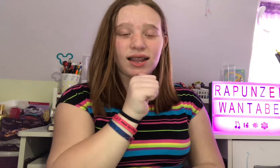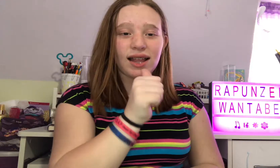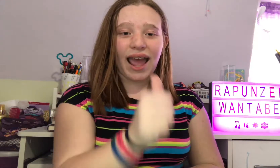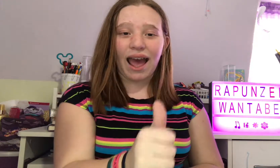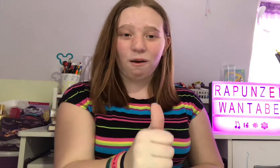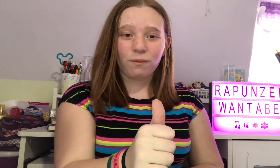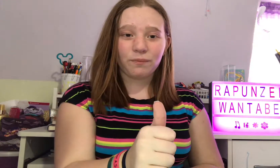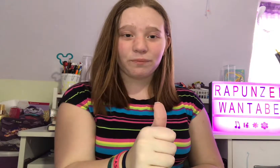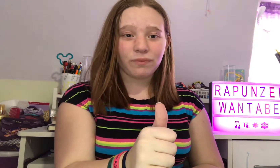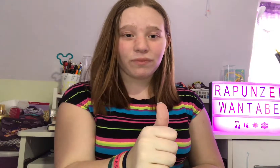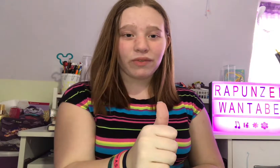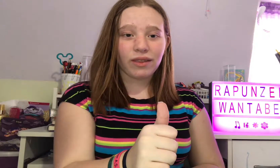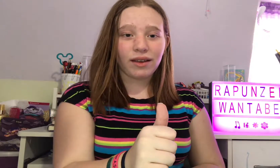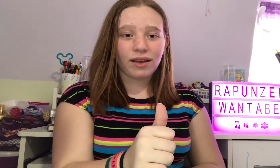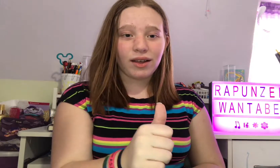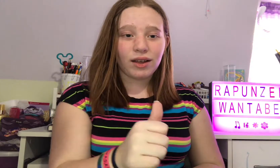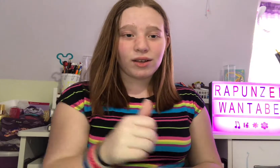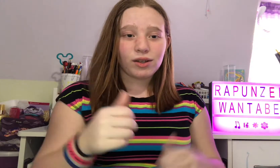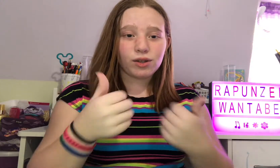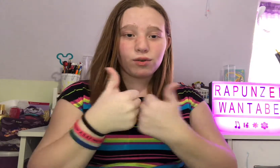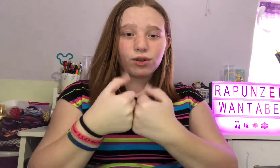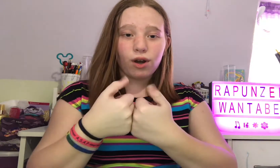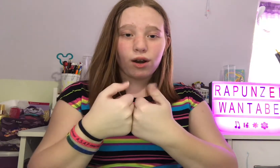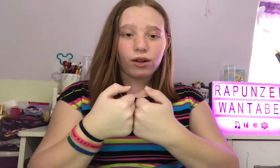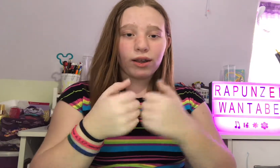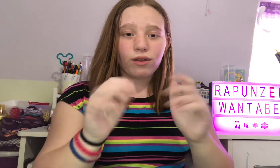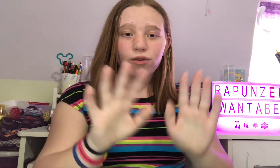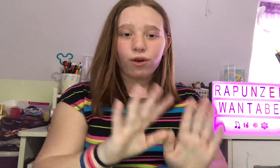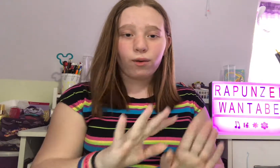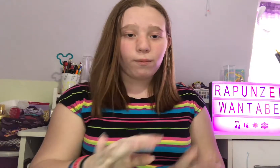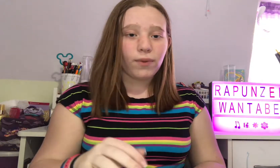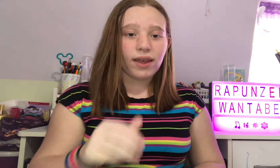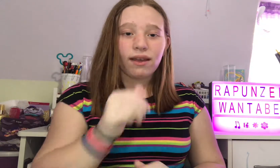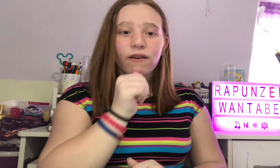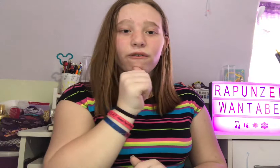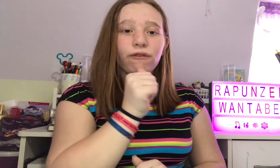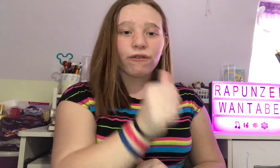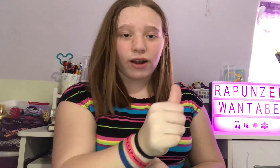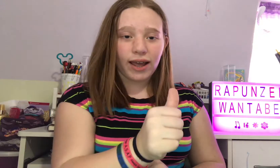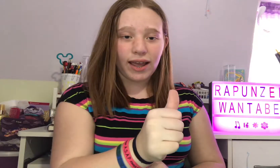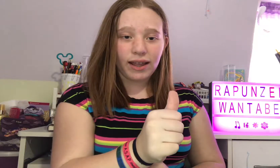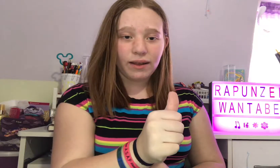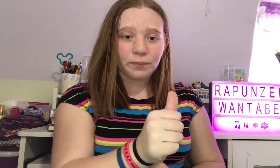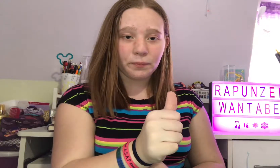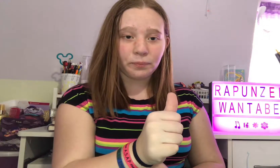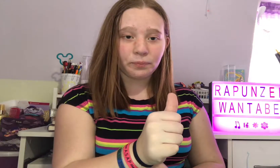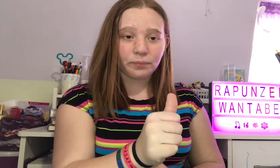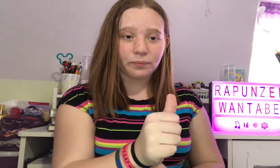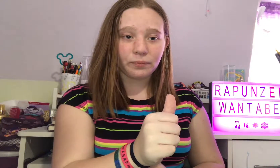then out. So, darling, don't be afraid.